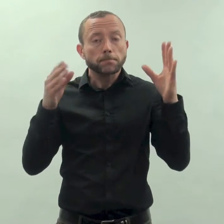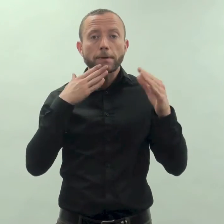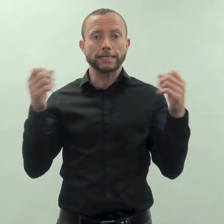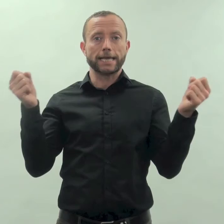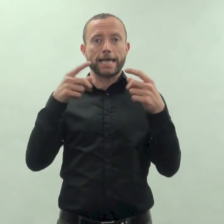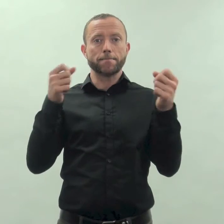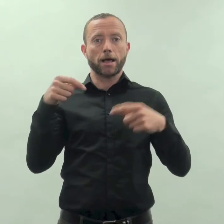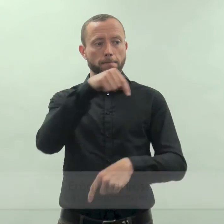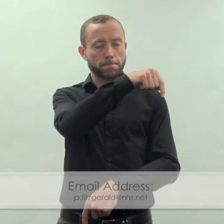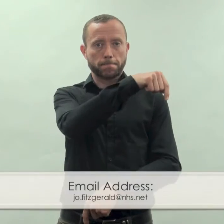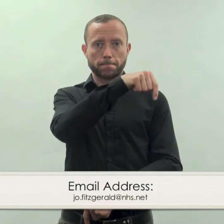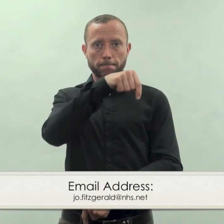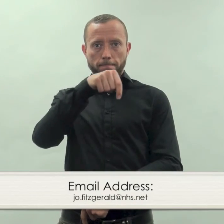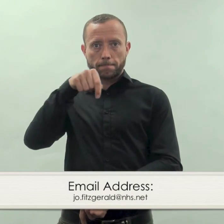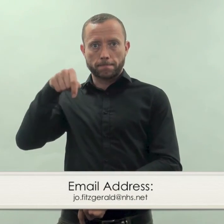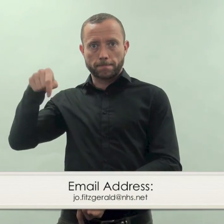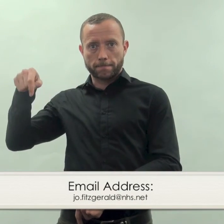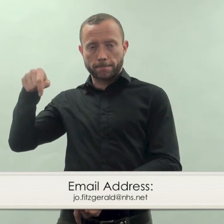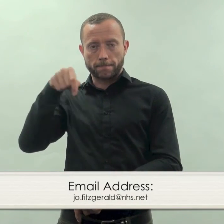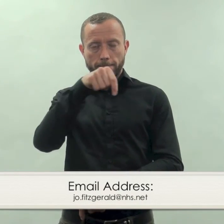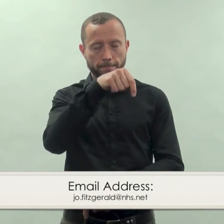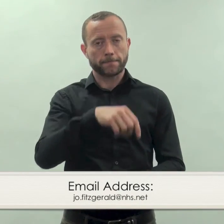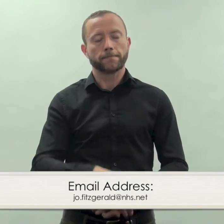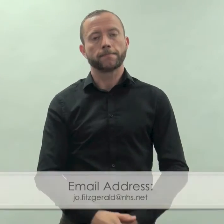you'd like more information about the programme, please send an email to.